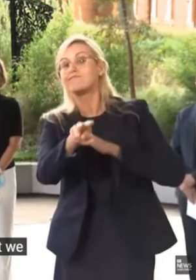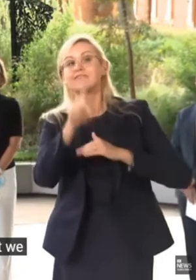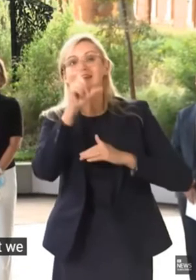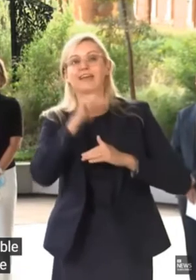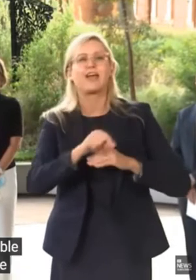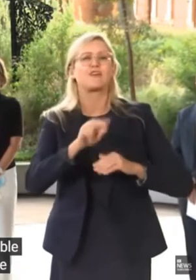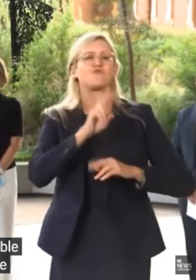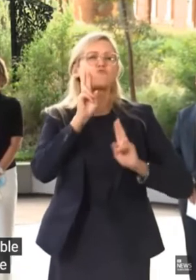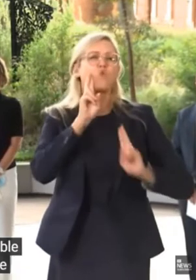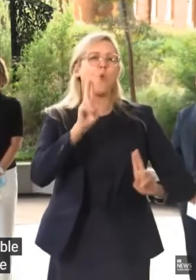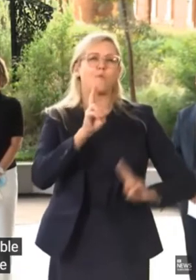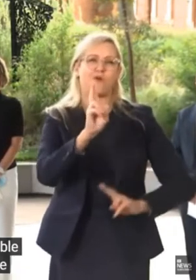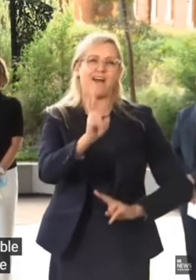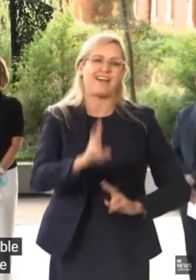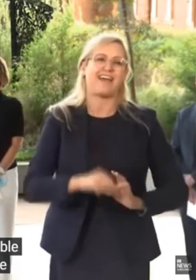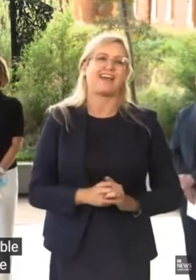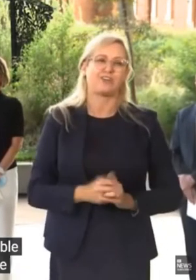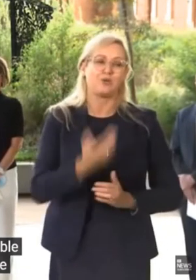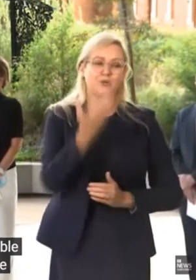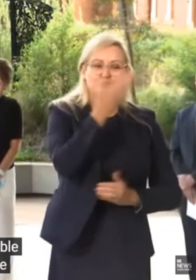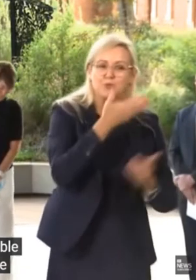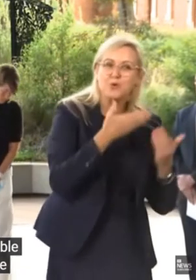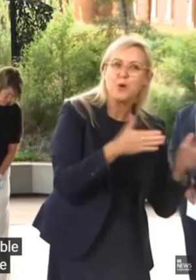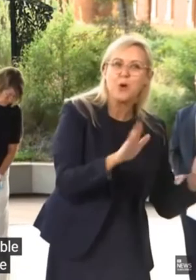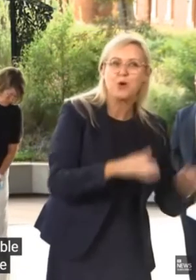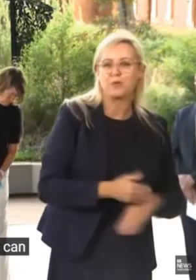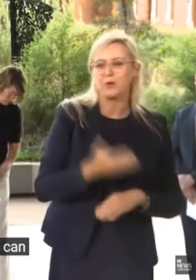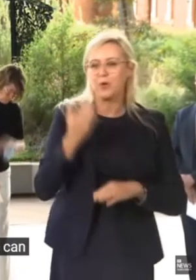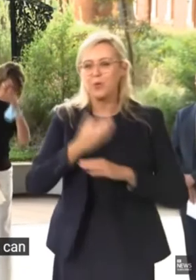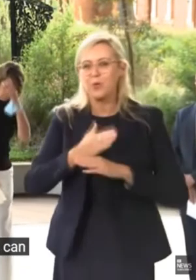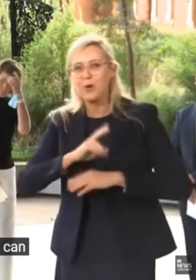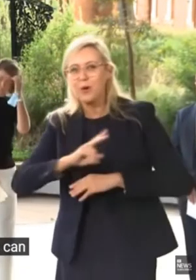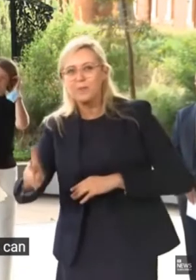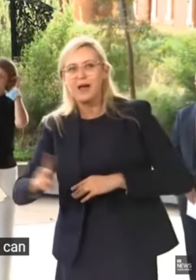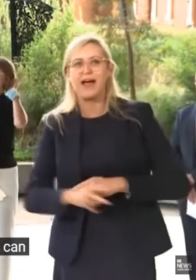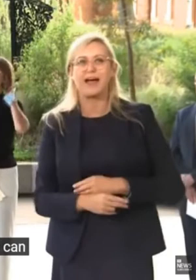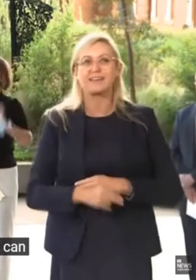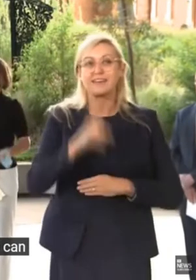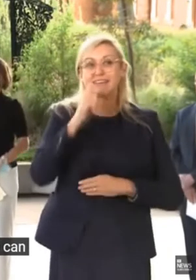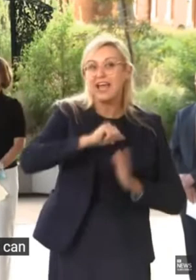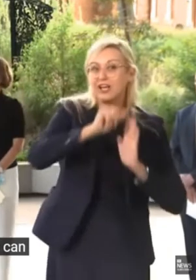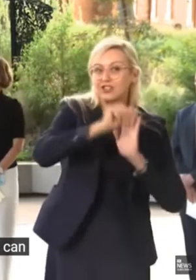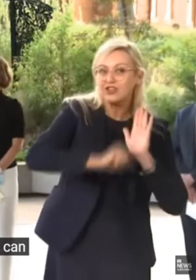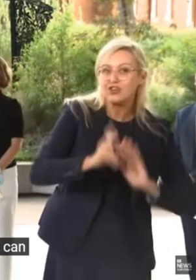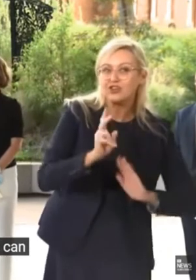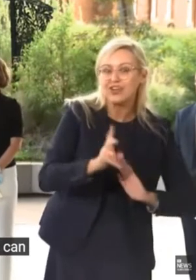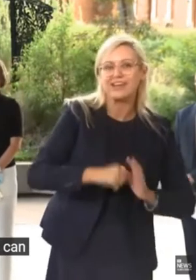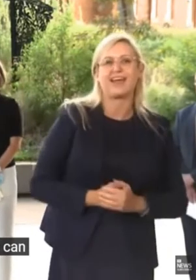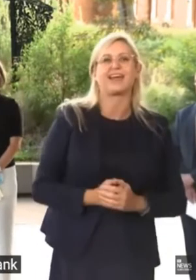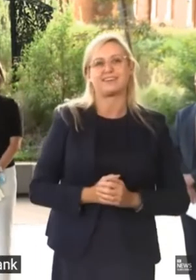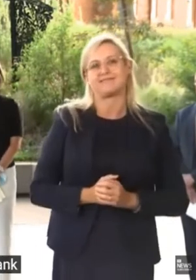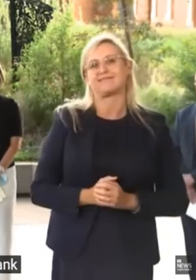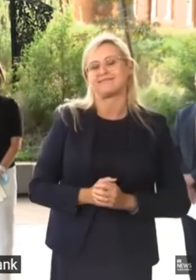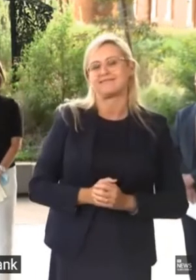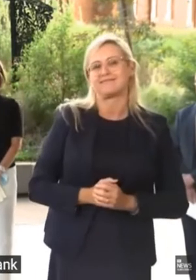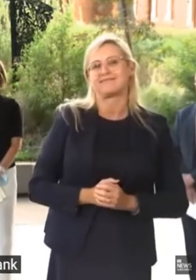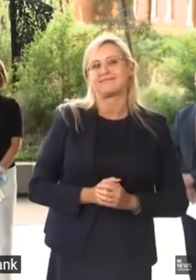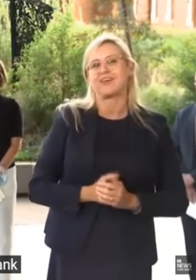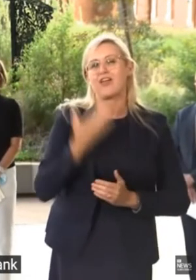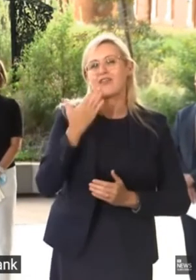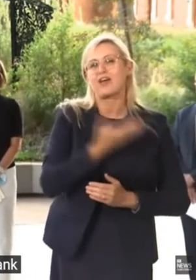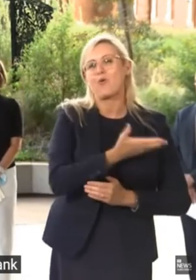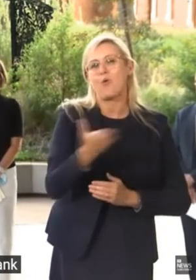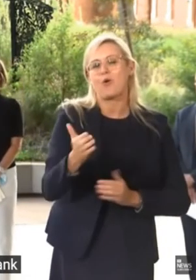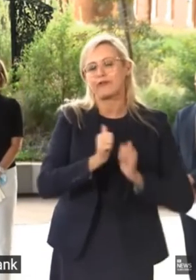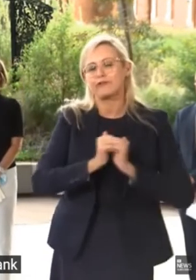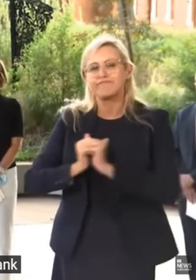in the classroom on day one, that we can bring back that non-urgent elective surgery. And can I thank everybody as well for the unity they're showing